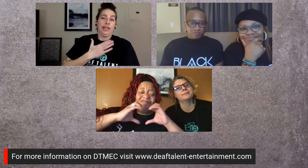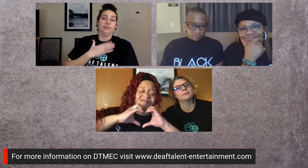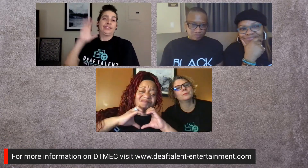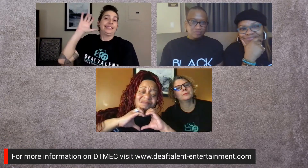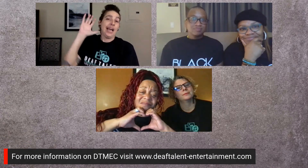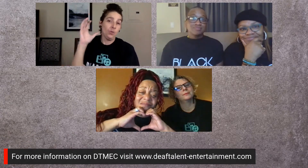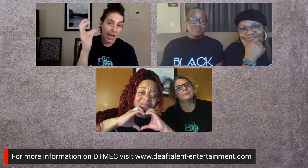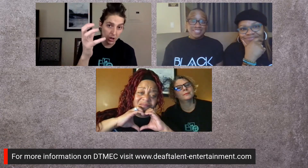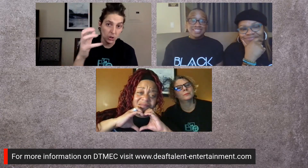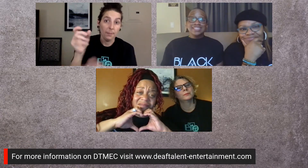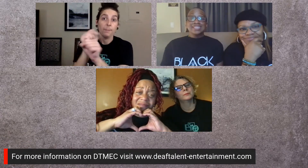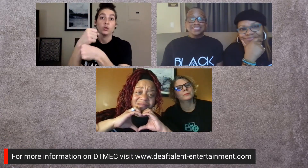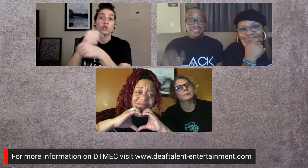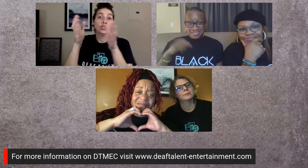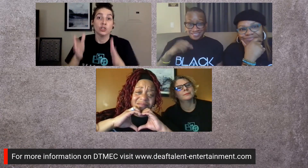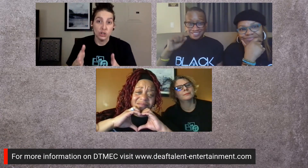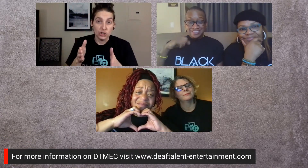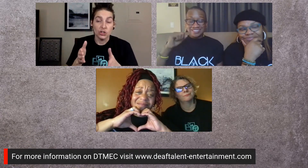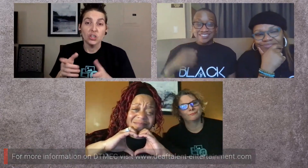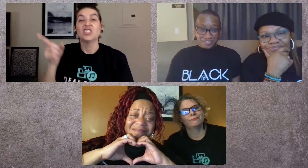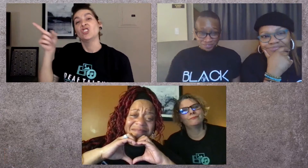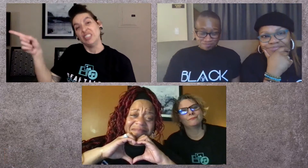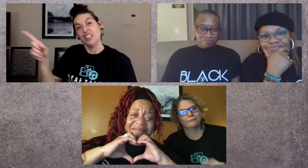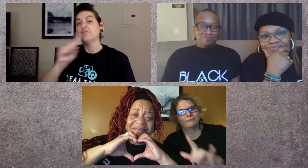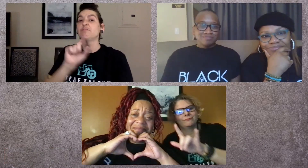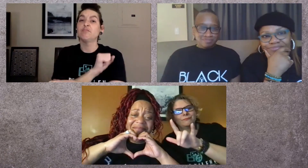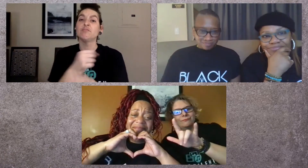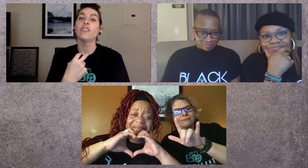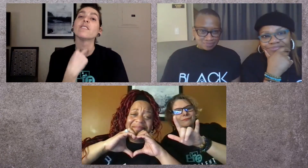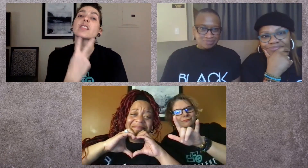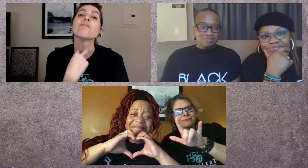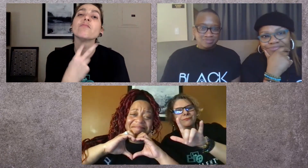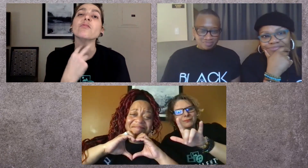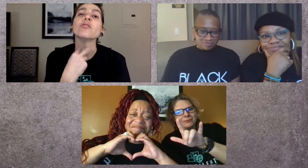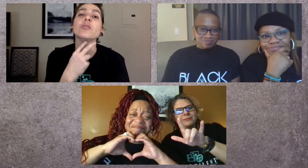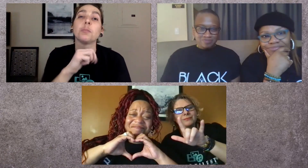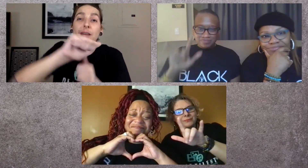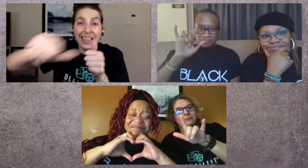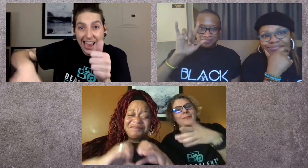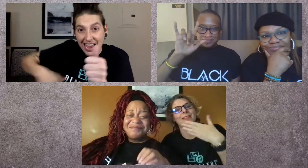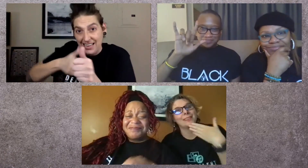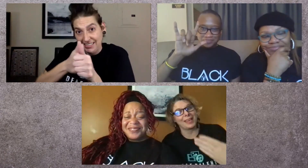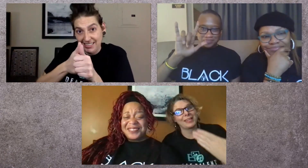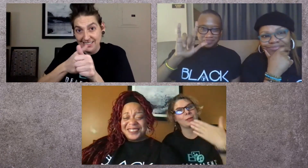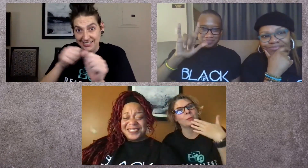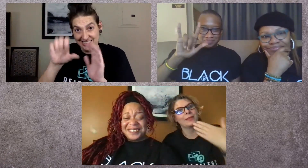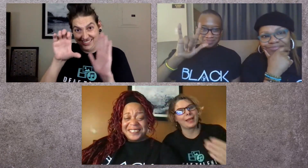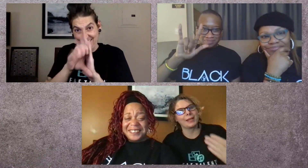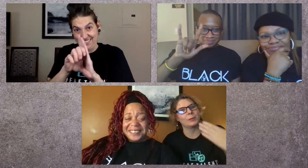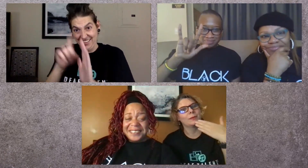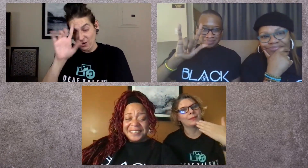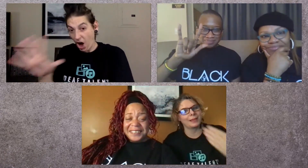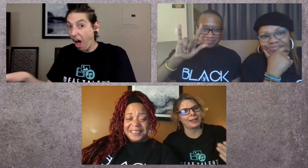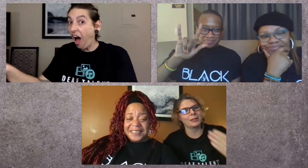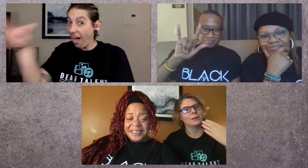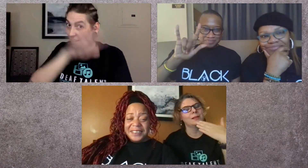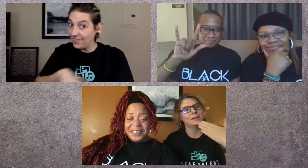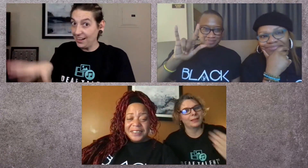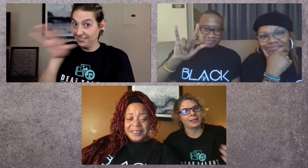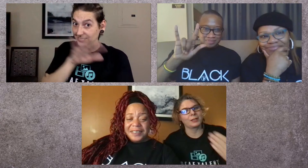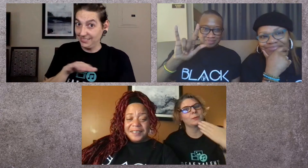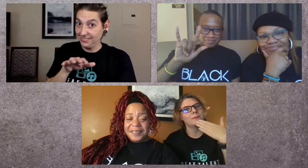Thank you, Karen. That's my Sign1News producer. She voiced behind the